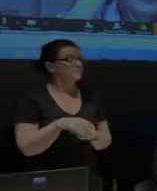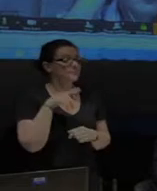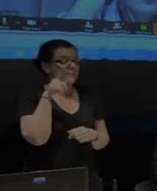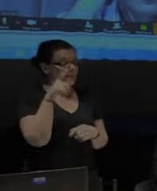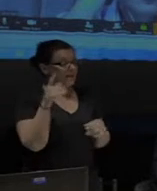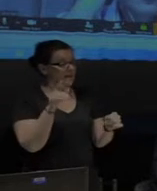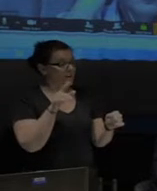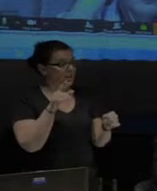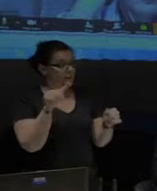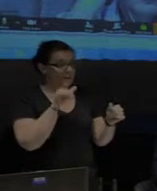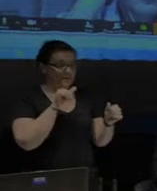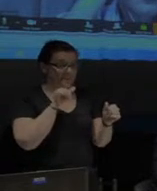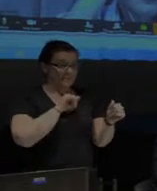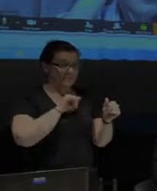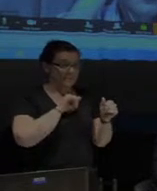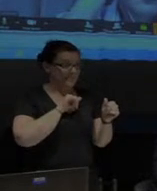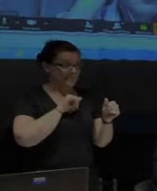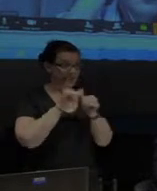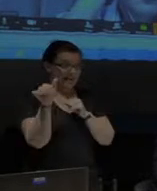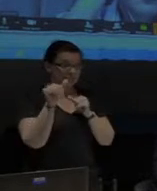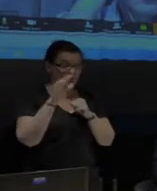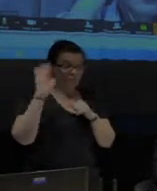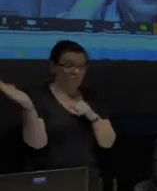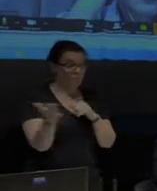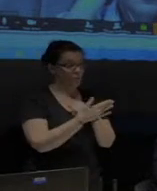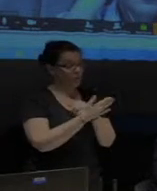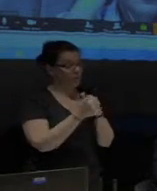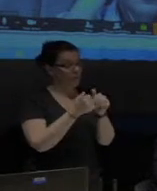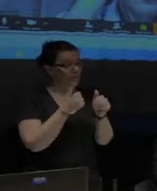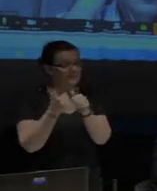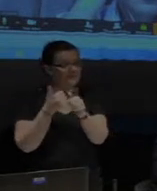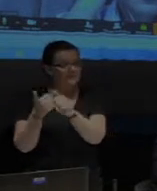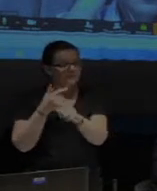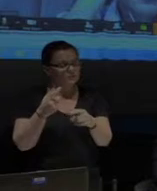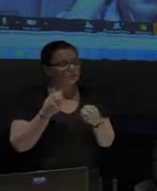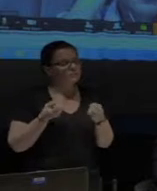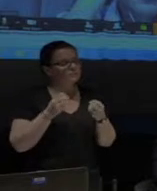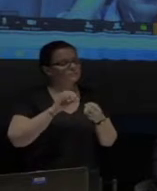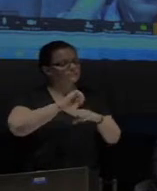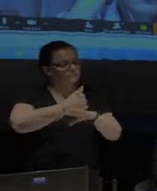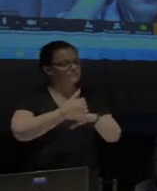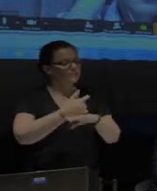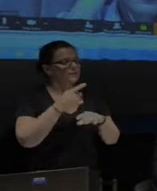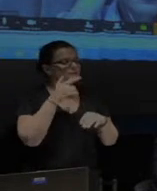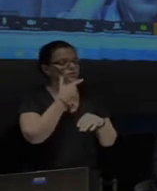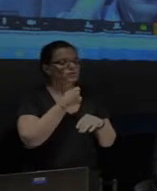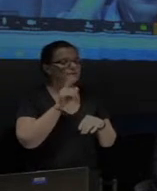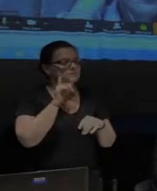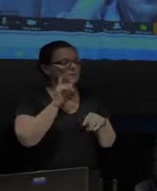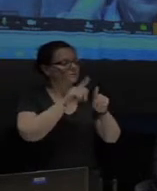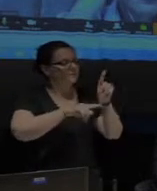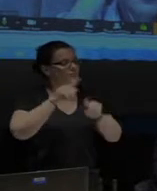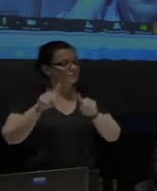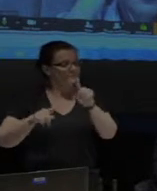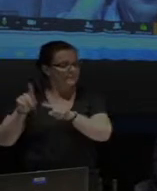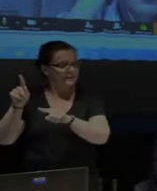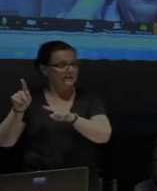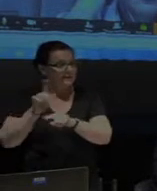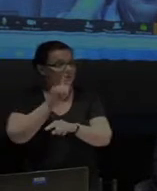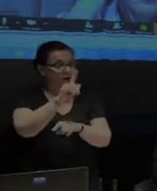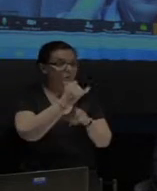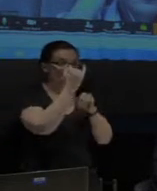best of all their peers at introducing more gender diversity. They were one of the worst